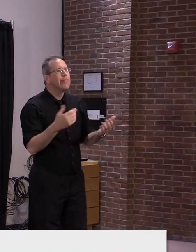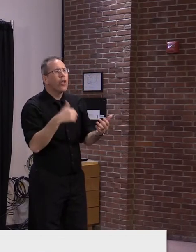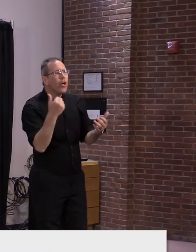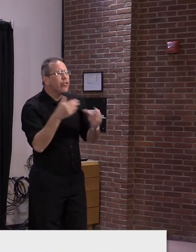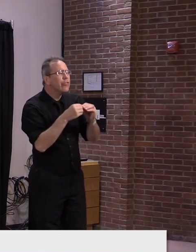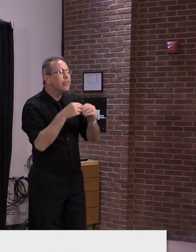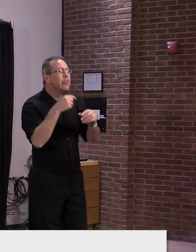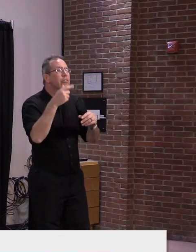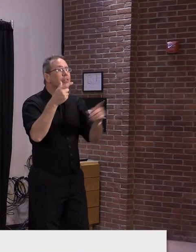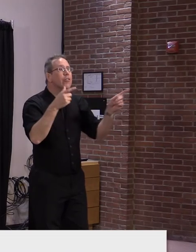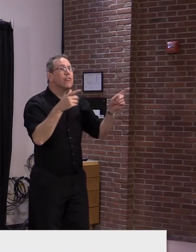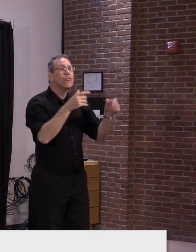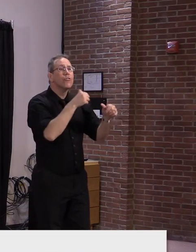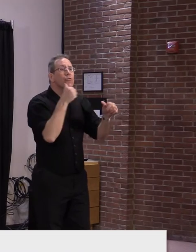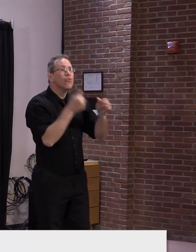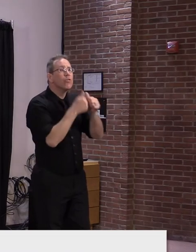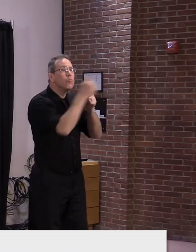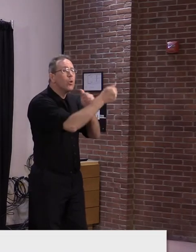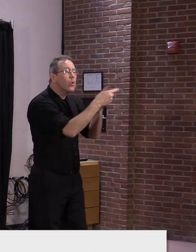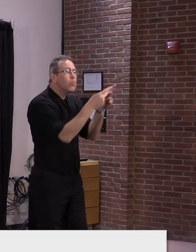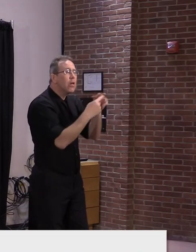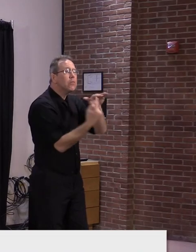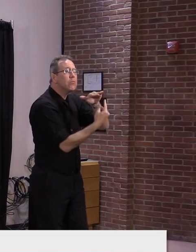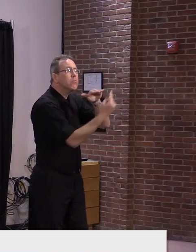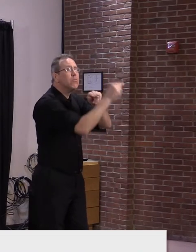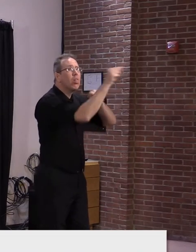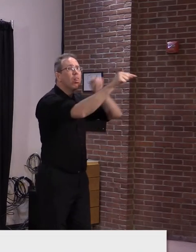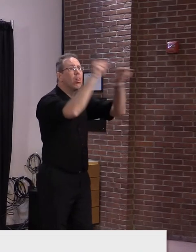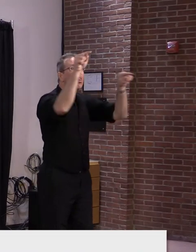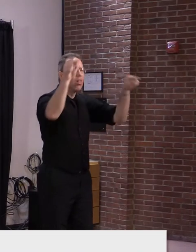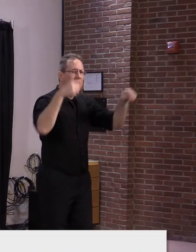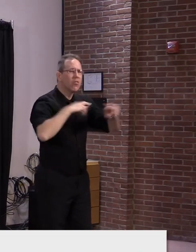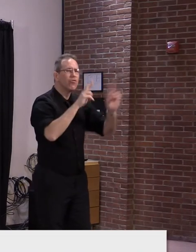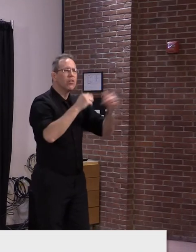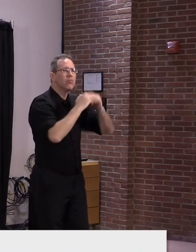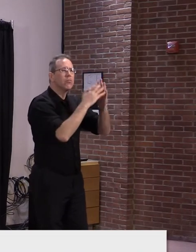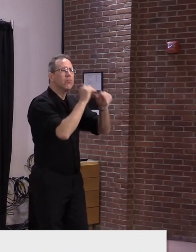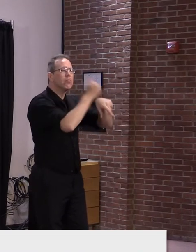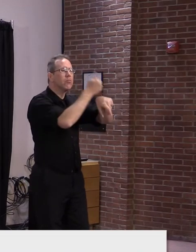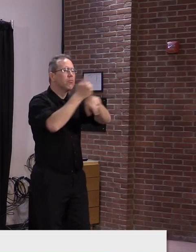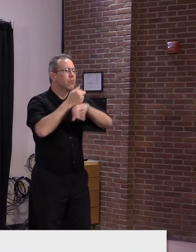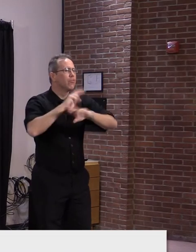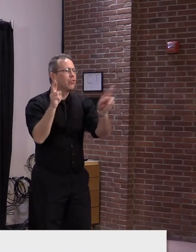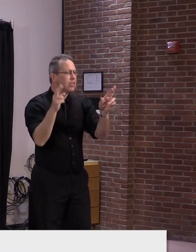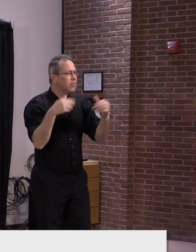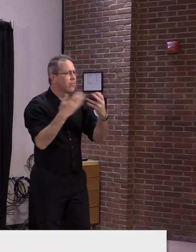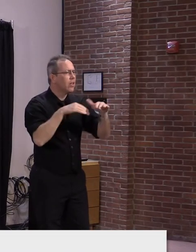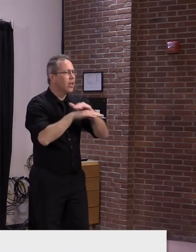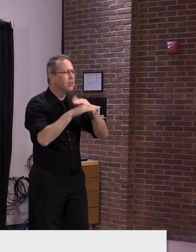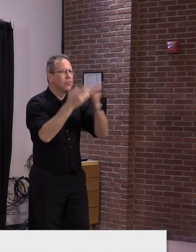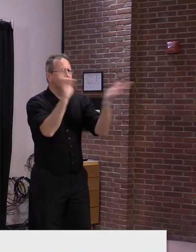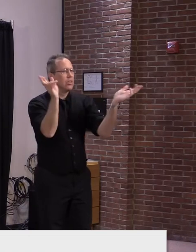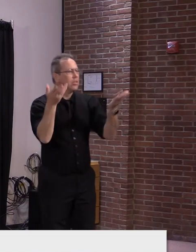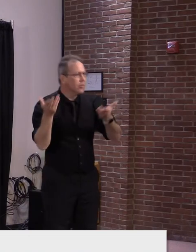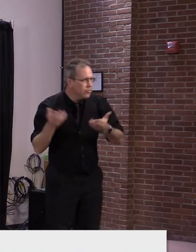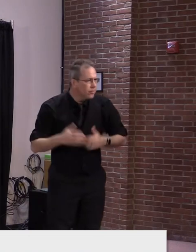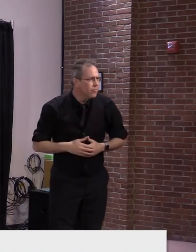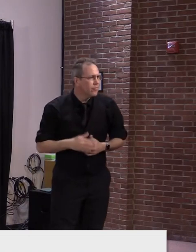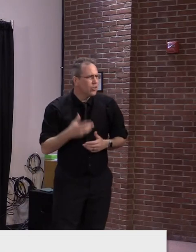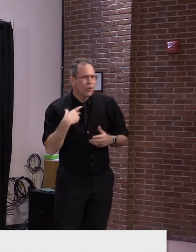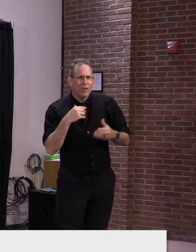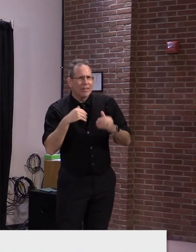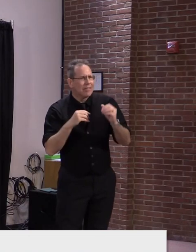the barnstorming tours. So there's a whole bunch of ways we've tried to meet this age group where they are,